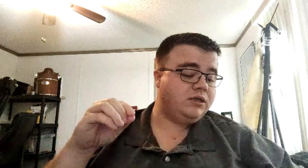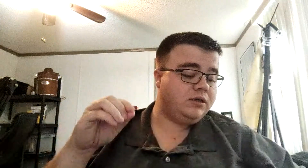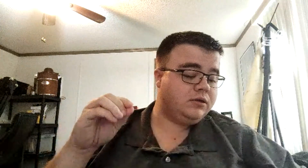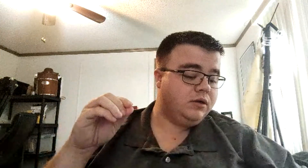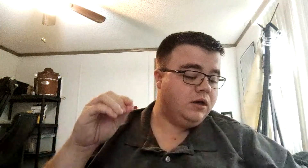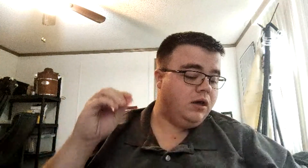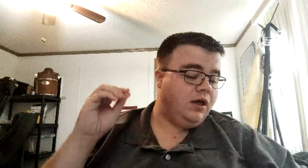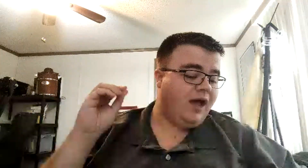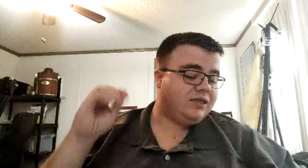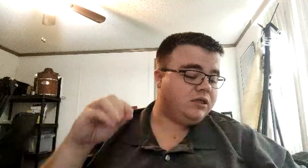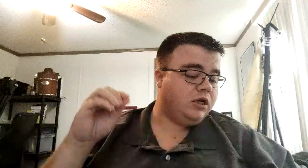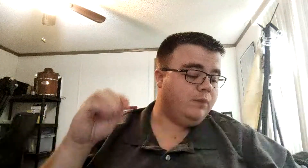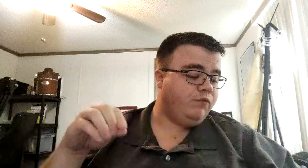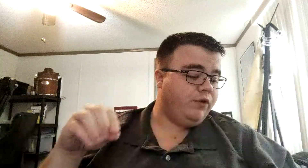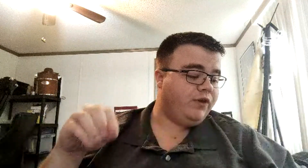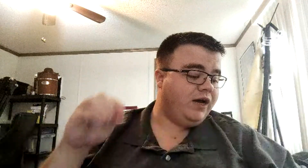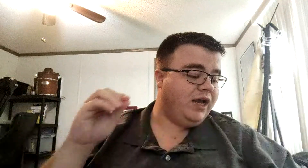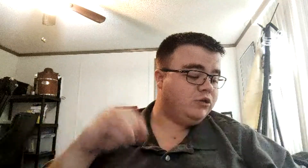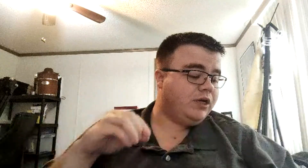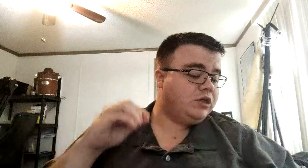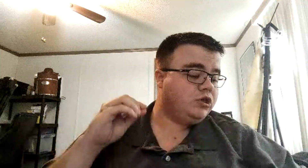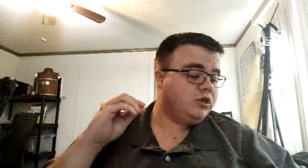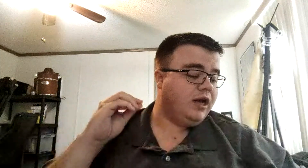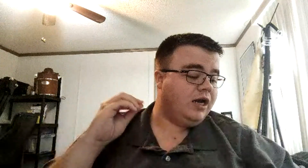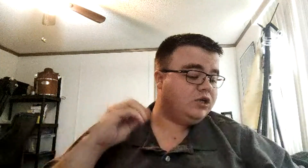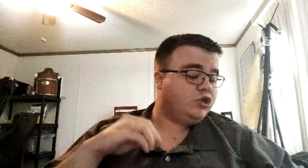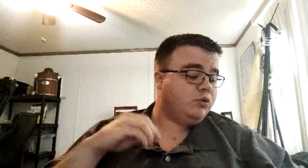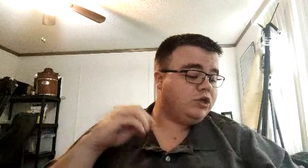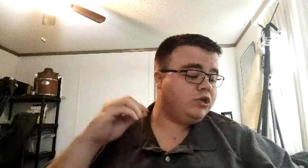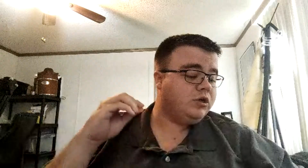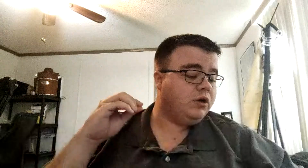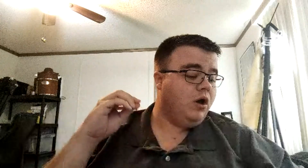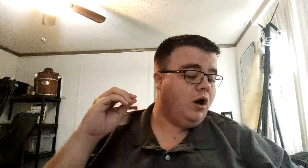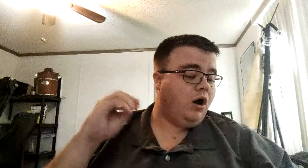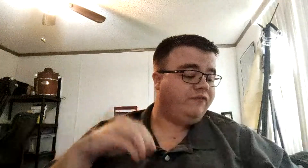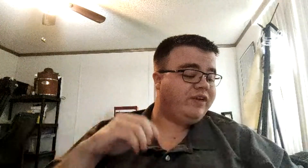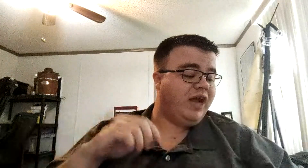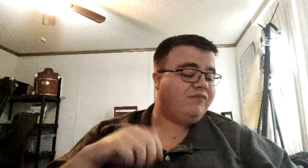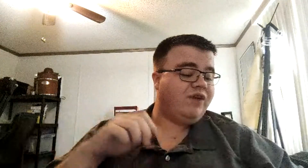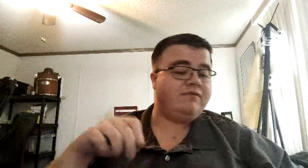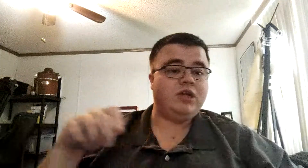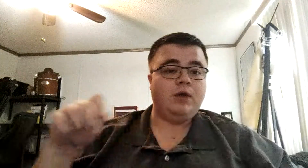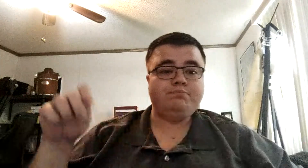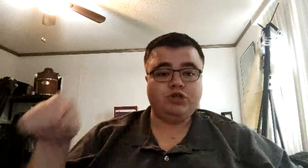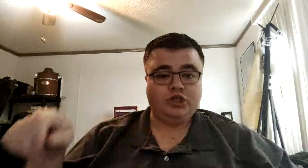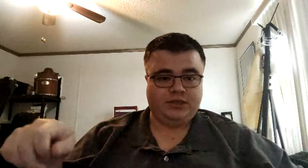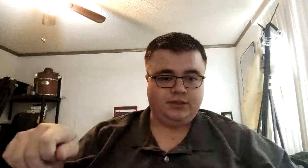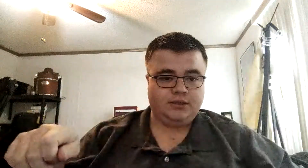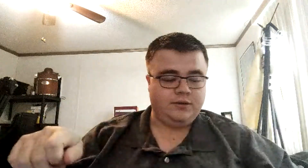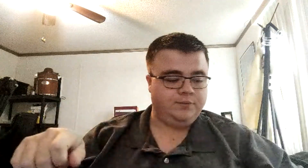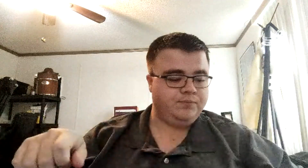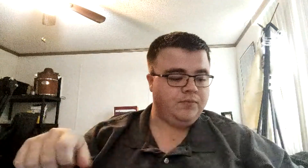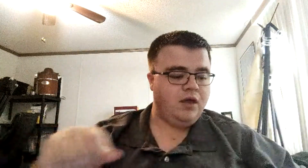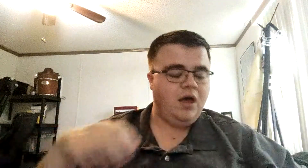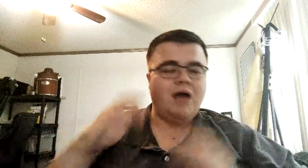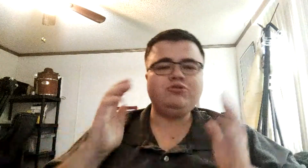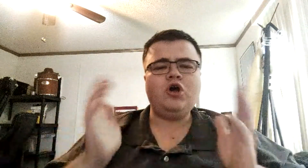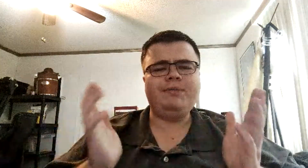Connecticut Asylum for the education and instruction of deaf and dumb persons. I'm talking about